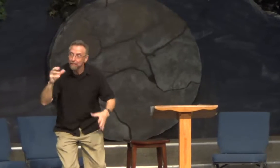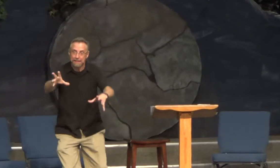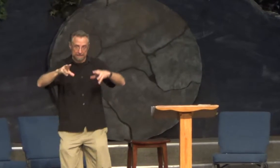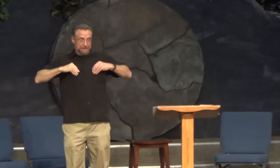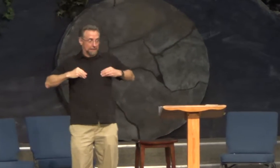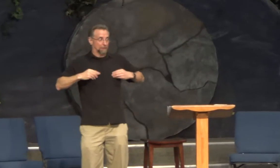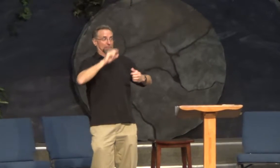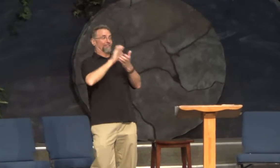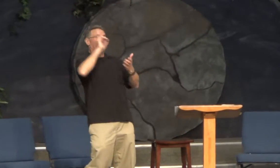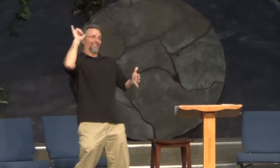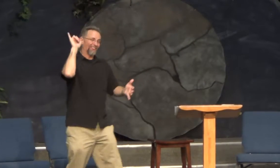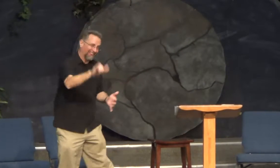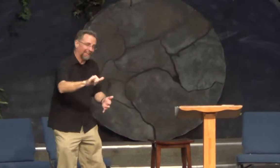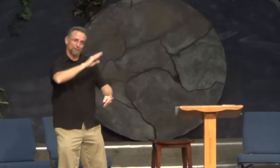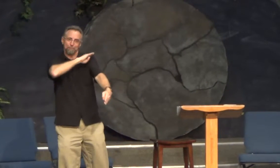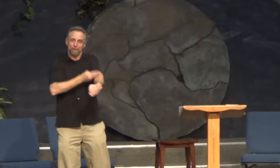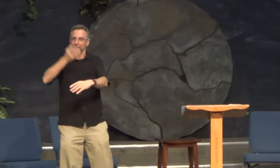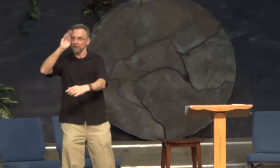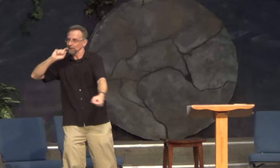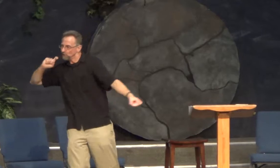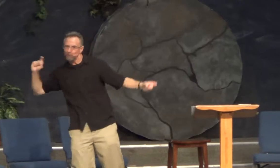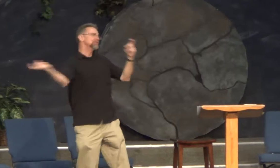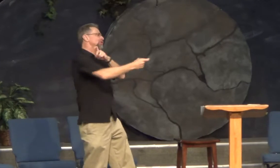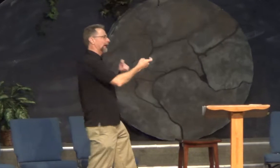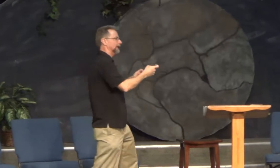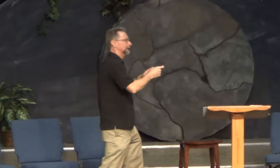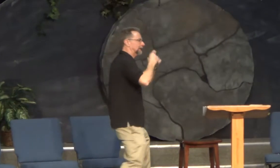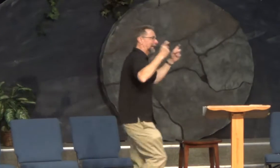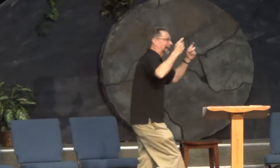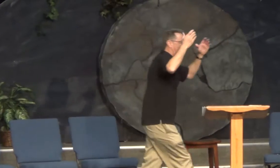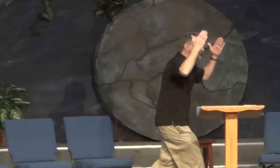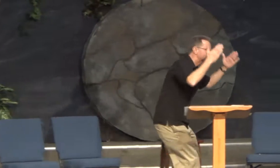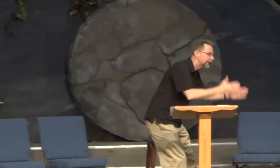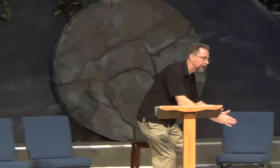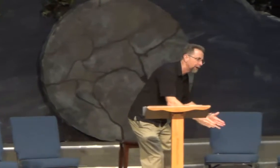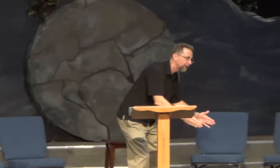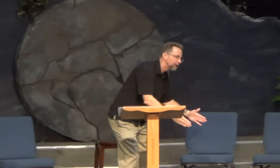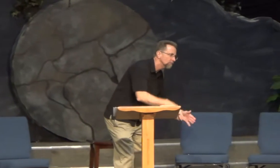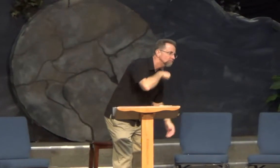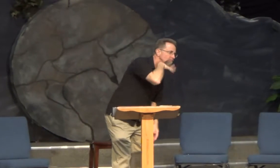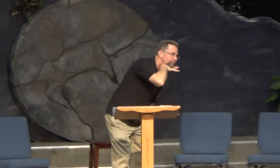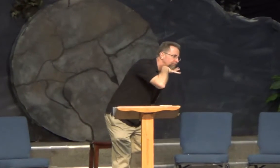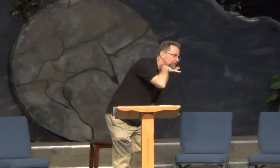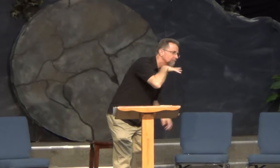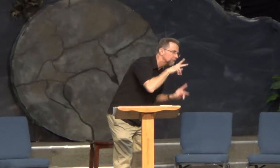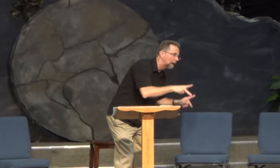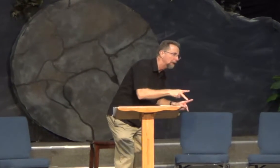now that is what we accept. If we believe that, the power of God will change us from